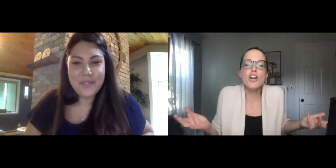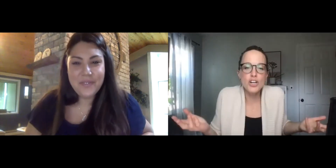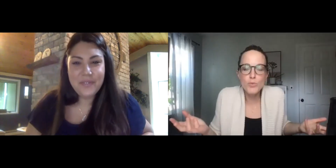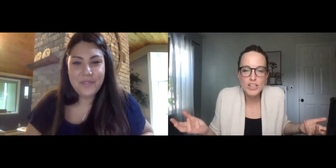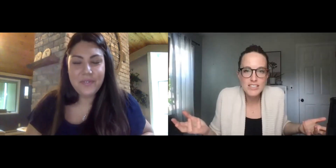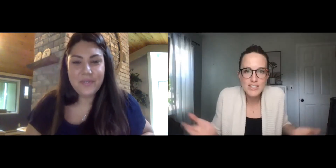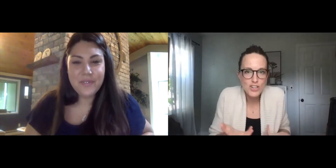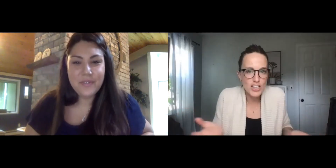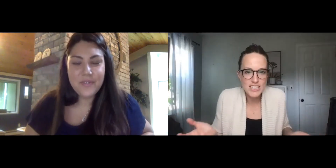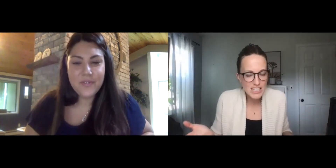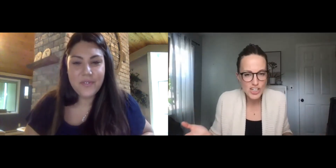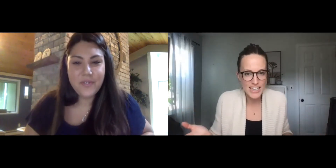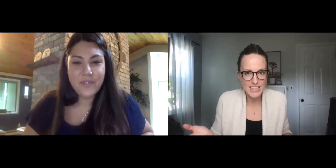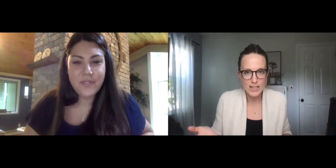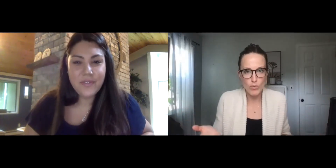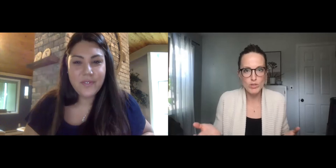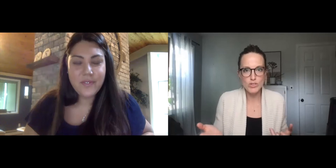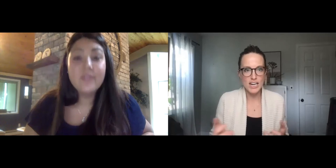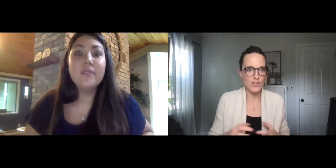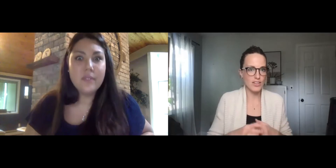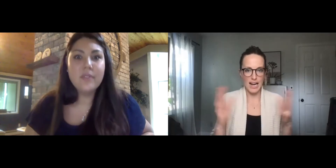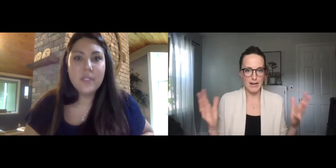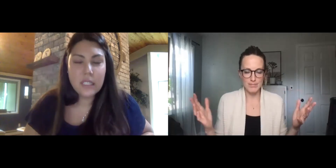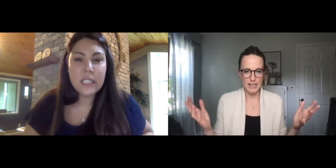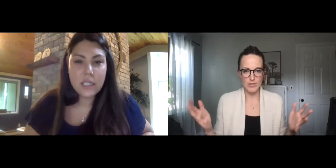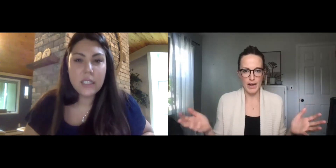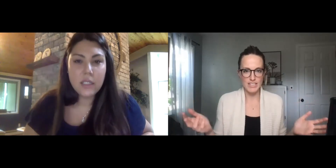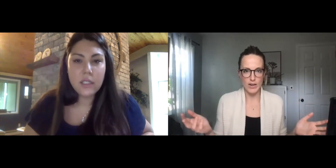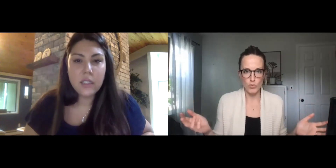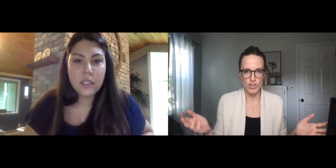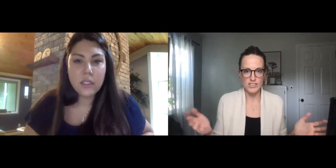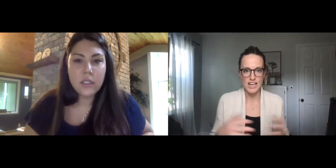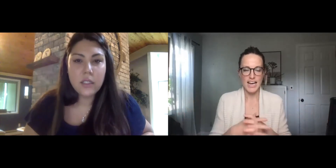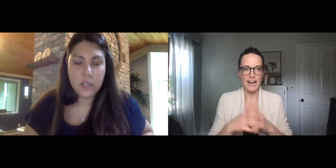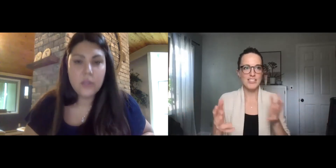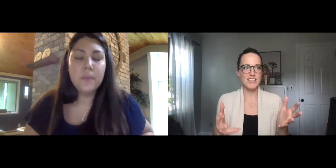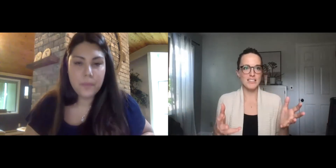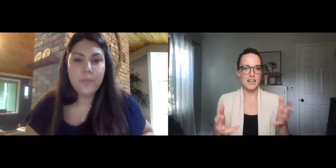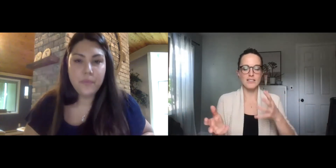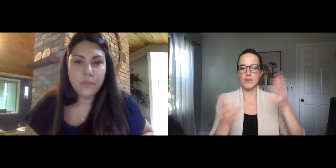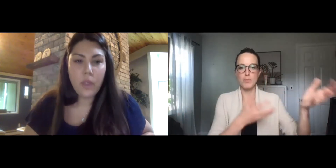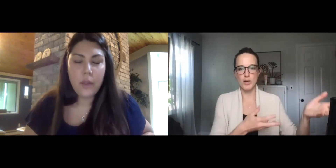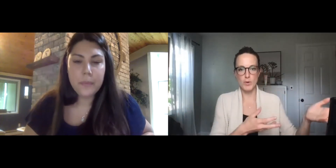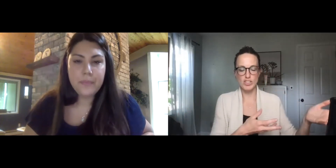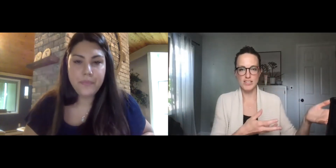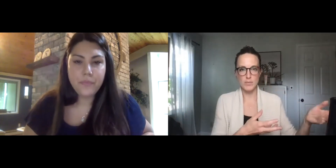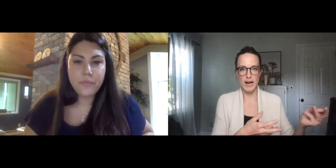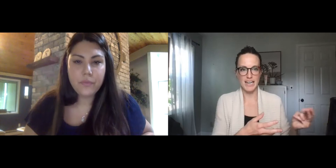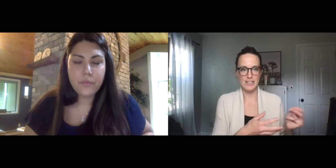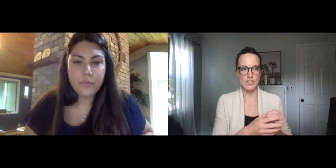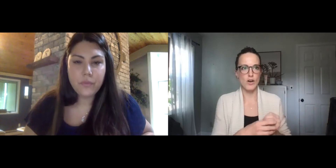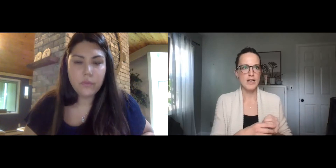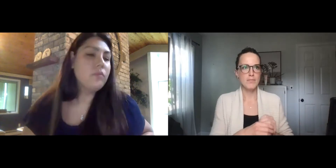what are good words to start teaching kids? Like, what would you say are the top, I don't know, 5-10 words? And obviously this is, some people are going to be watching this as